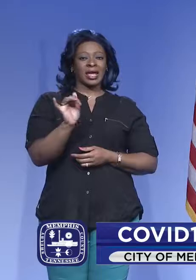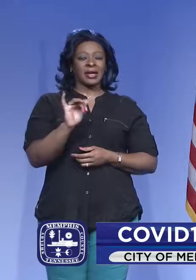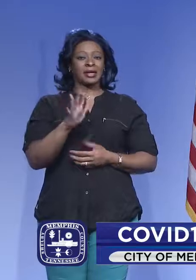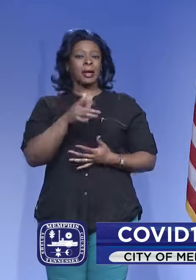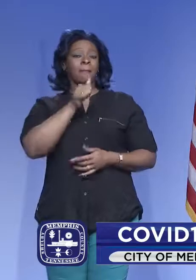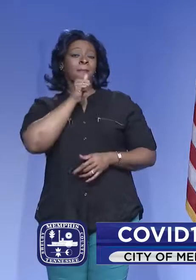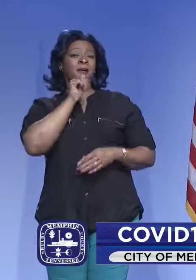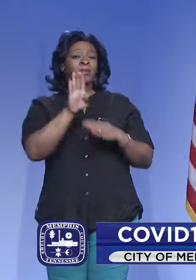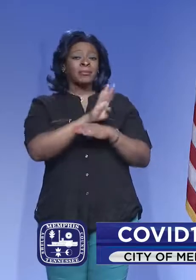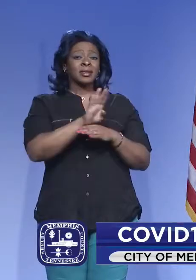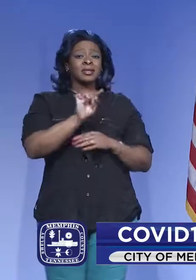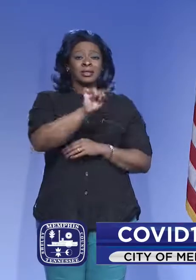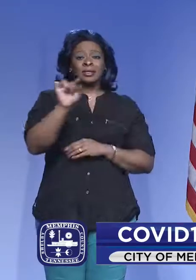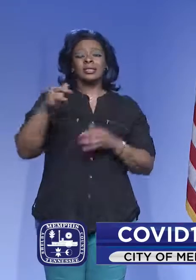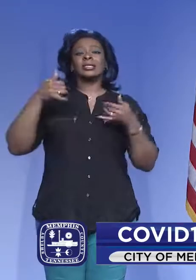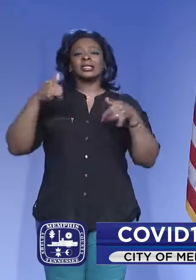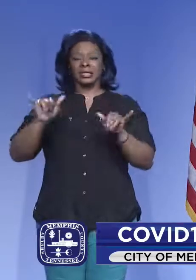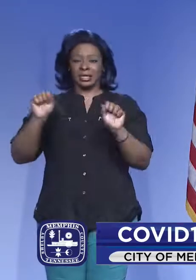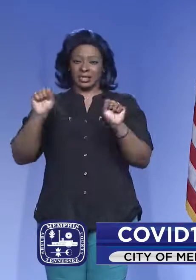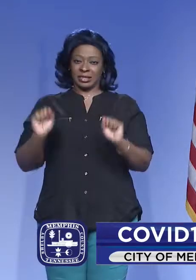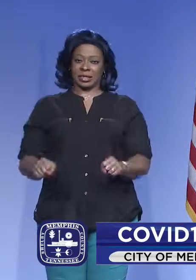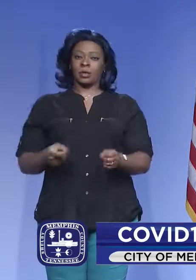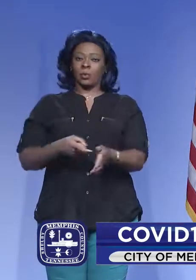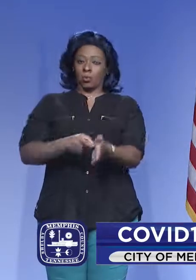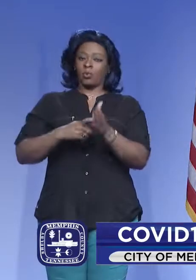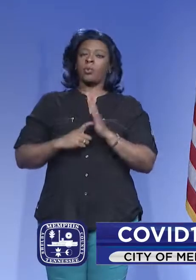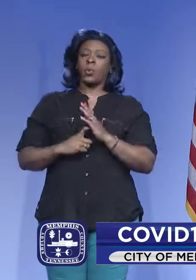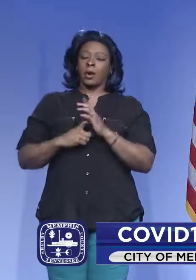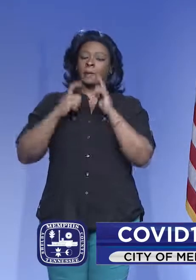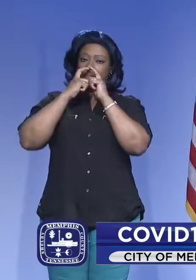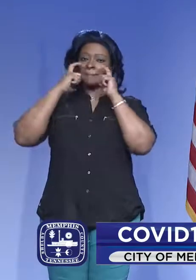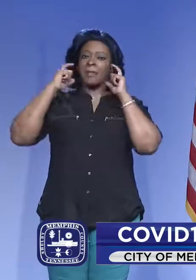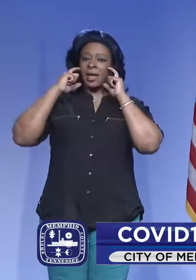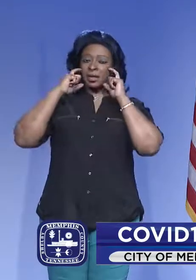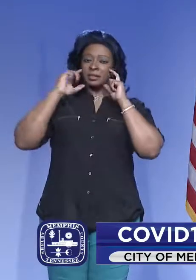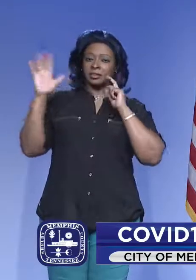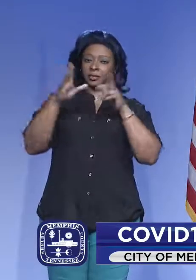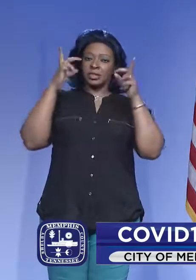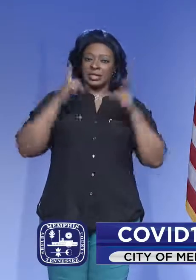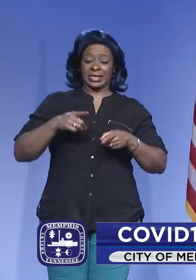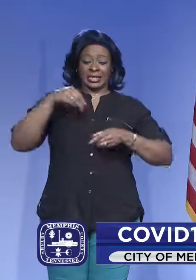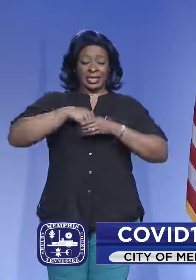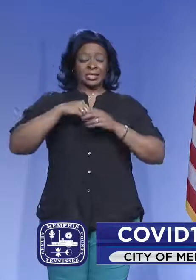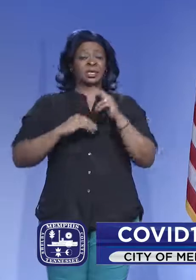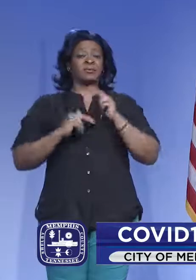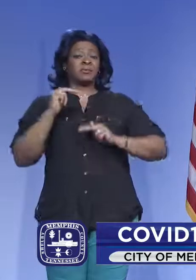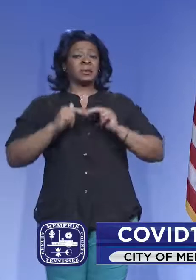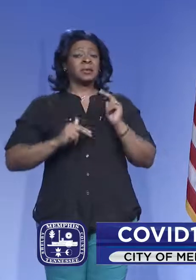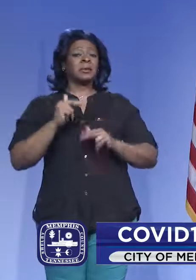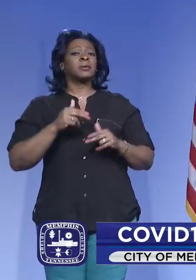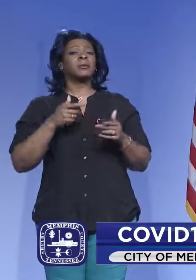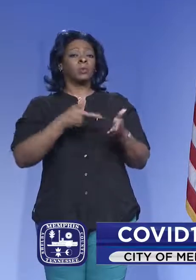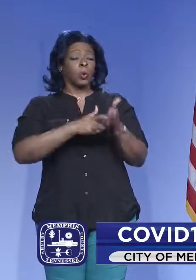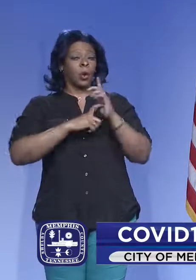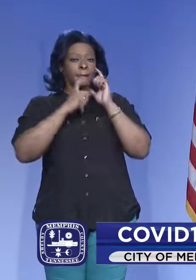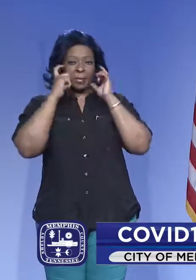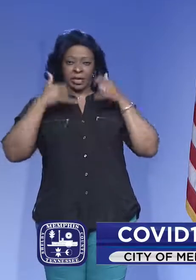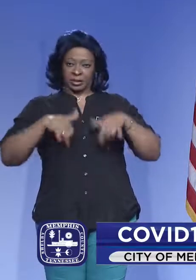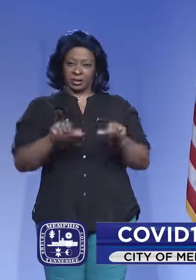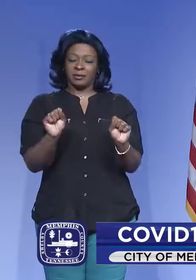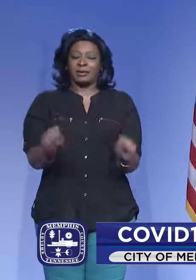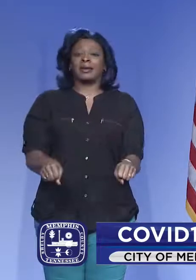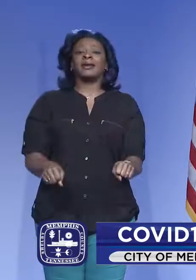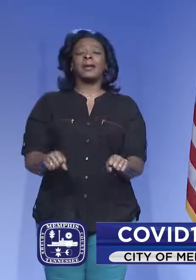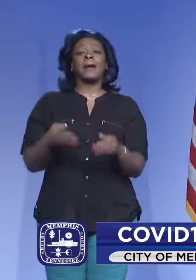private businesses will still be able to require masks at indoor venues, should they choose to do so, our